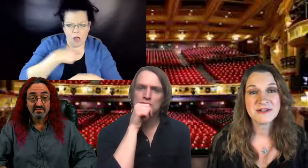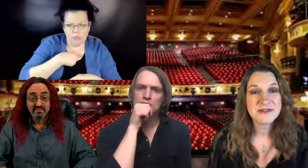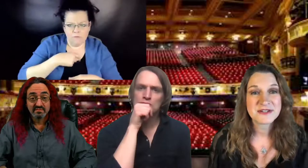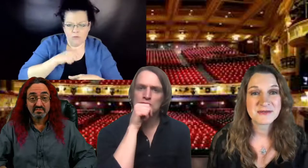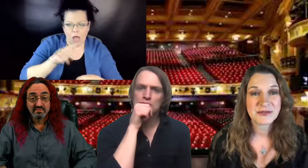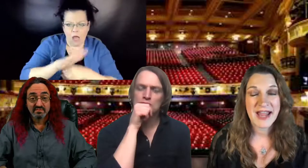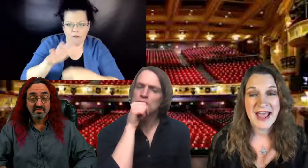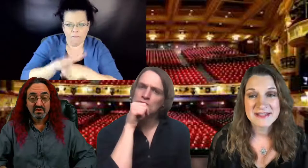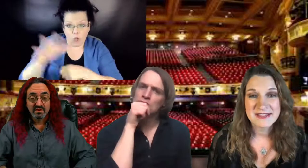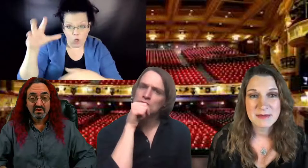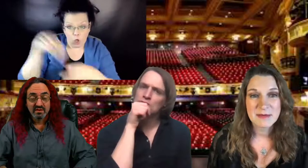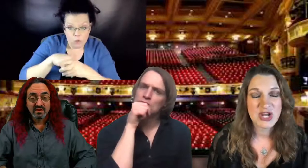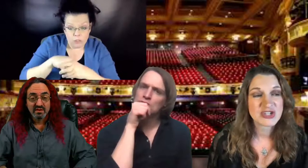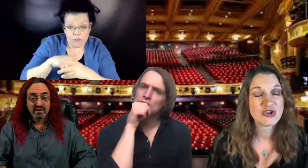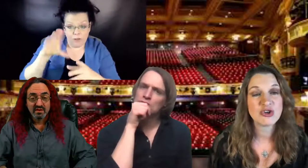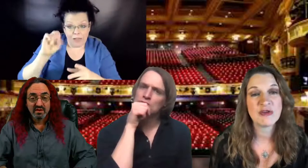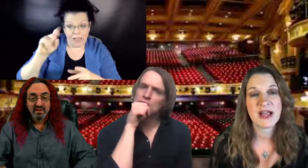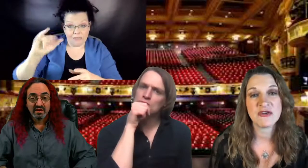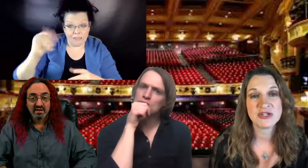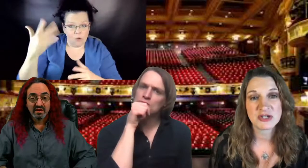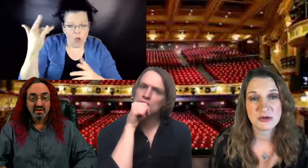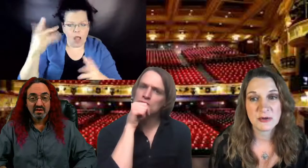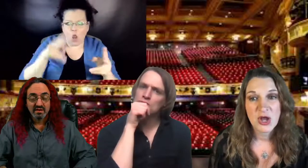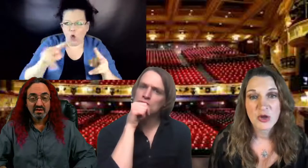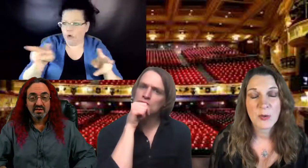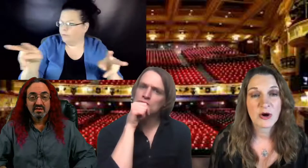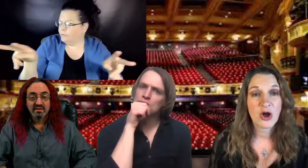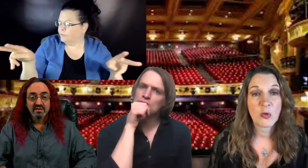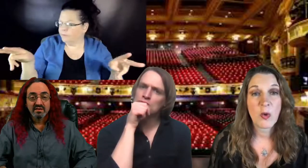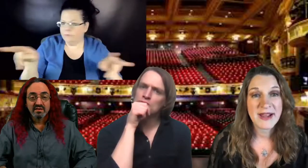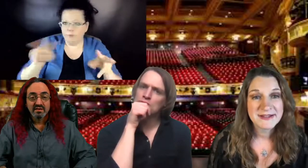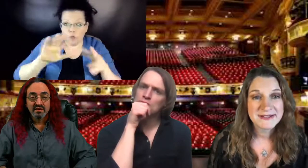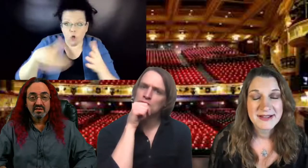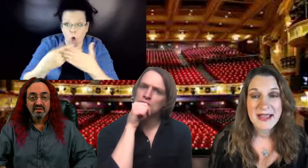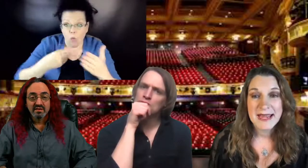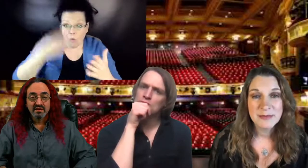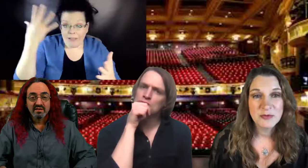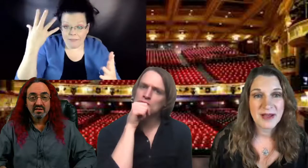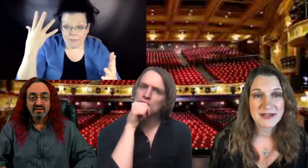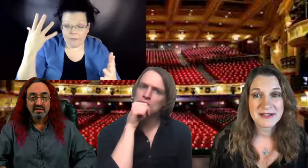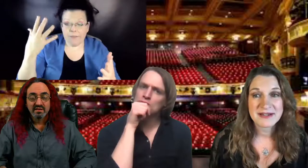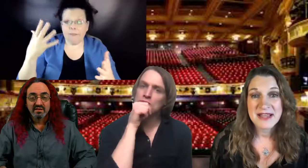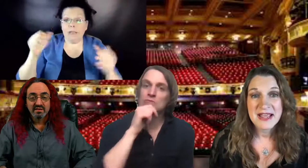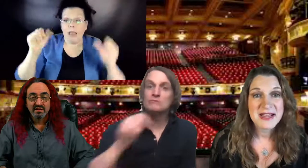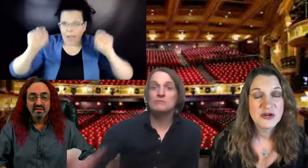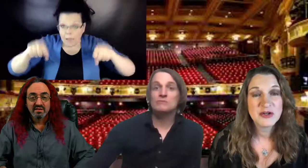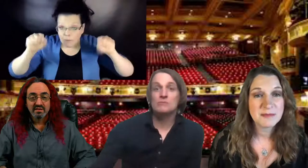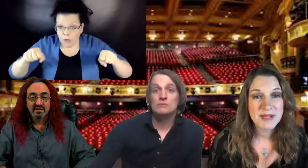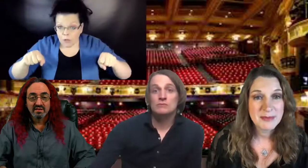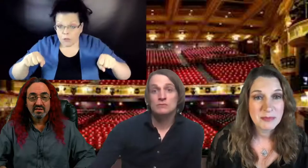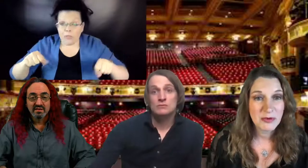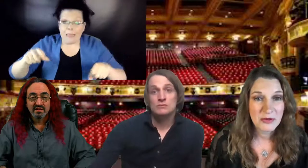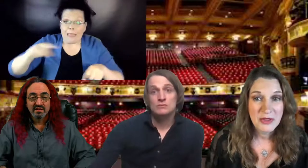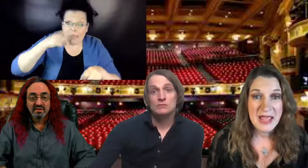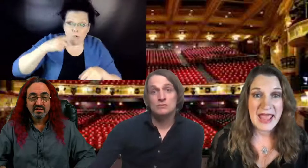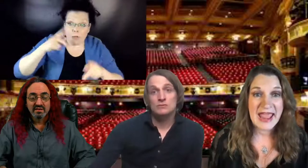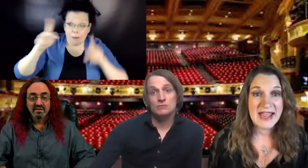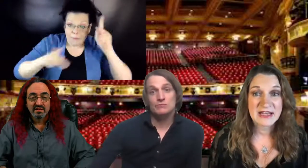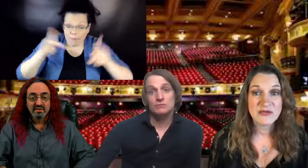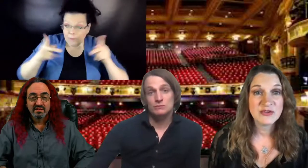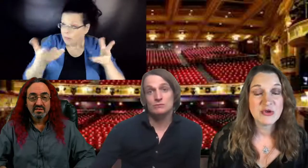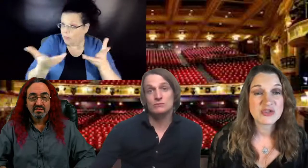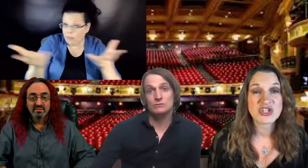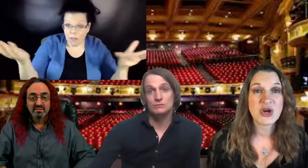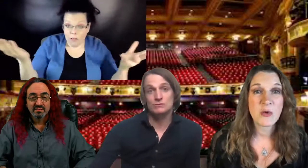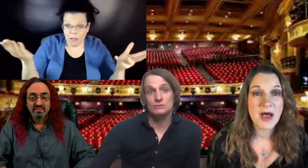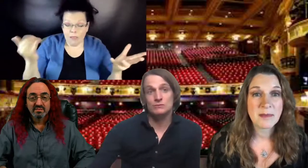of inclusion for casting, because look around you, you are all white, able-bodied, hearing people. And